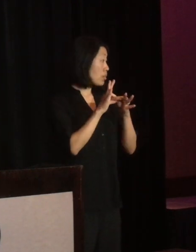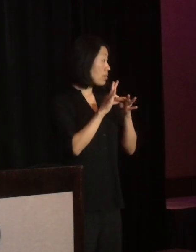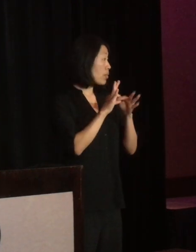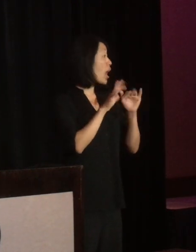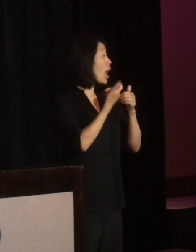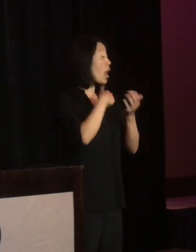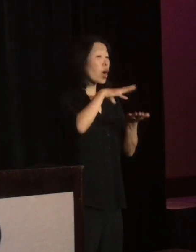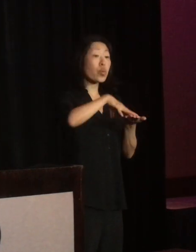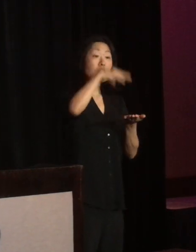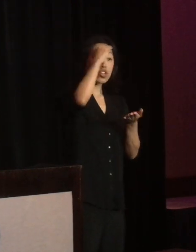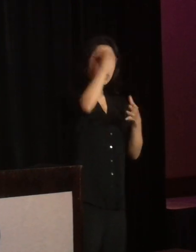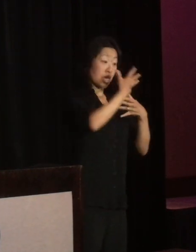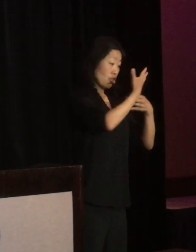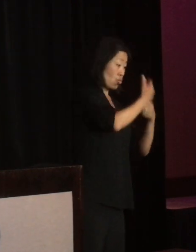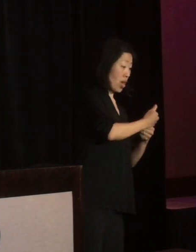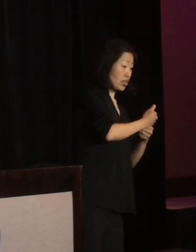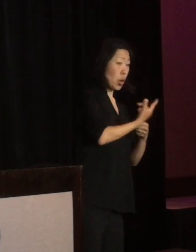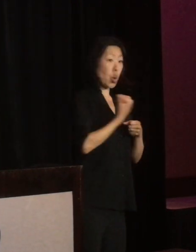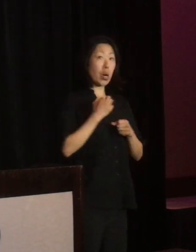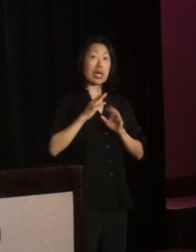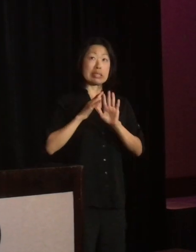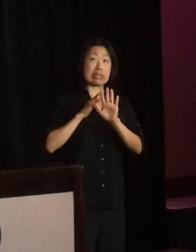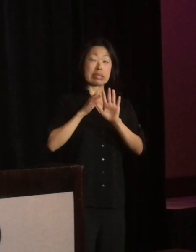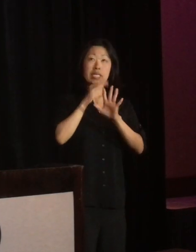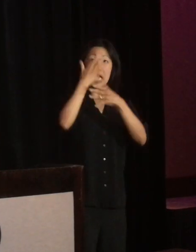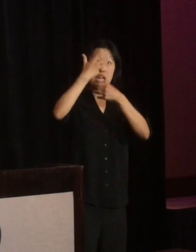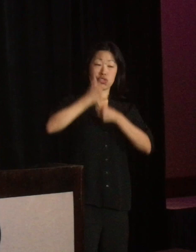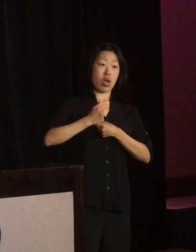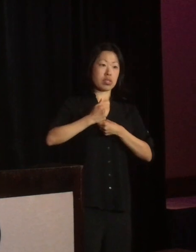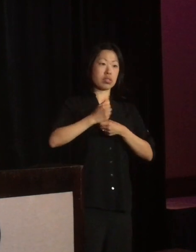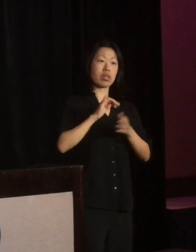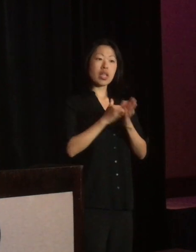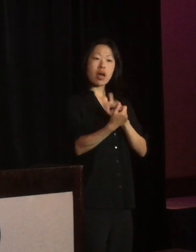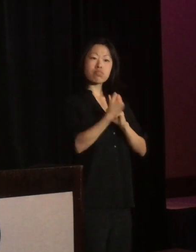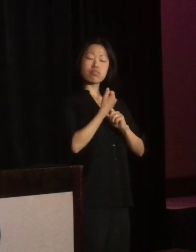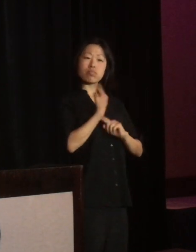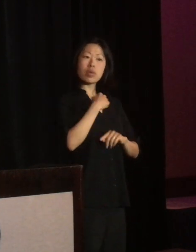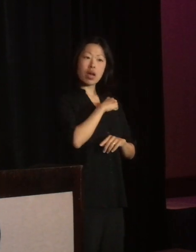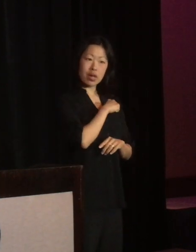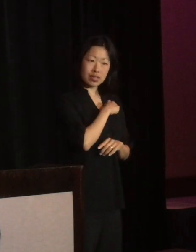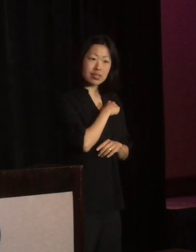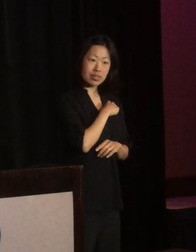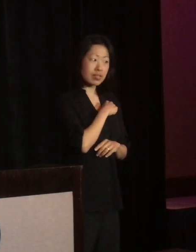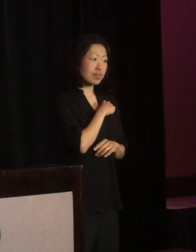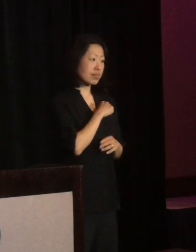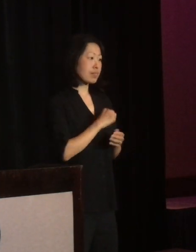not trust. And then lastly, and this is just a few of the themes,